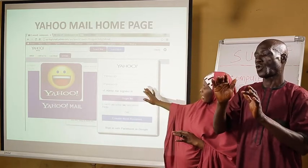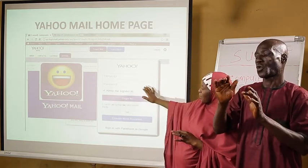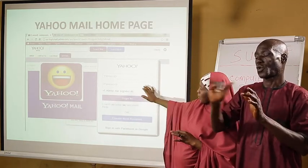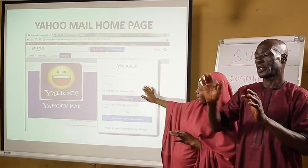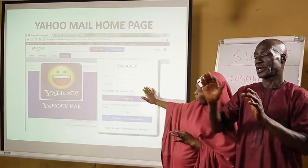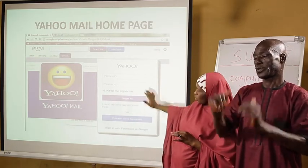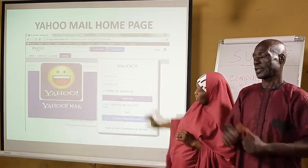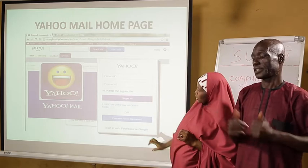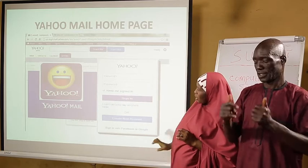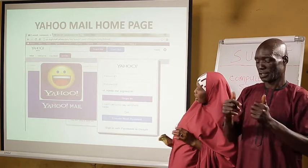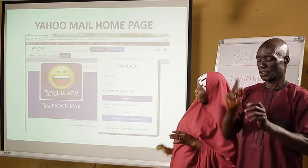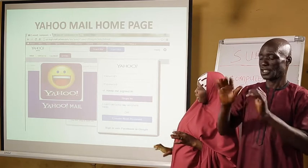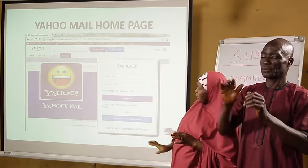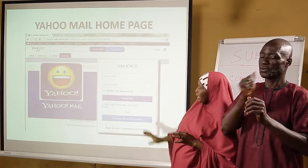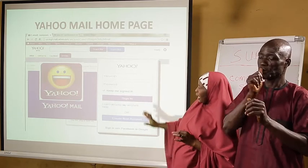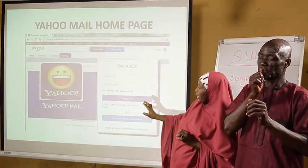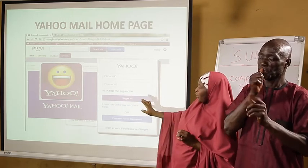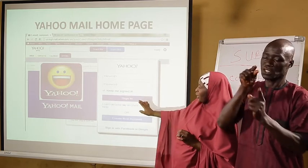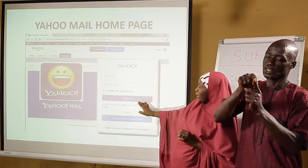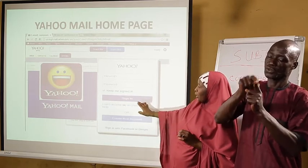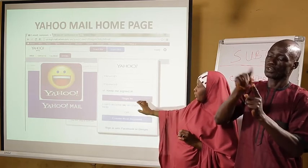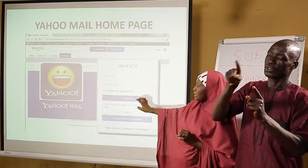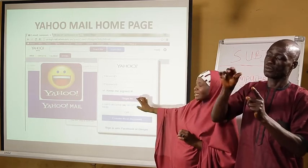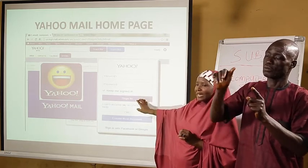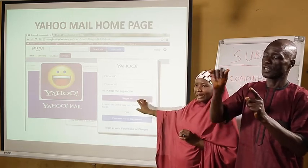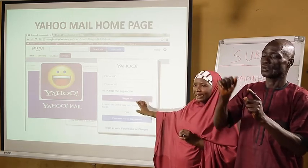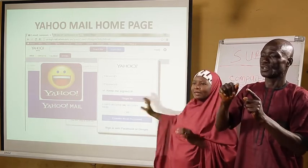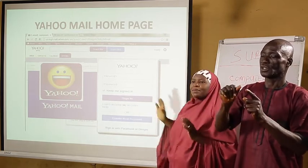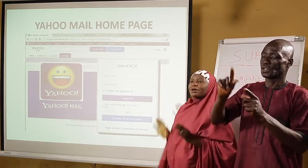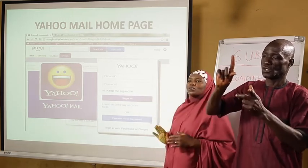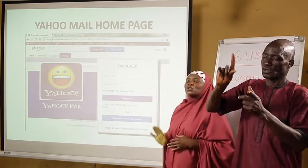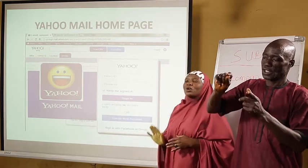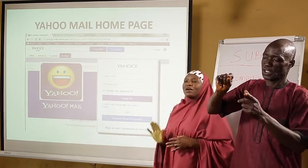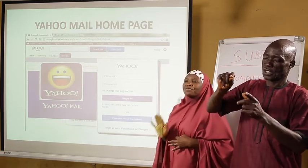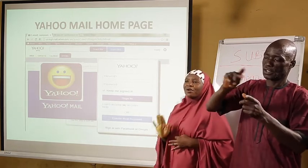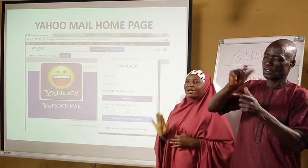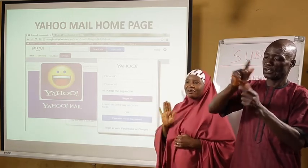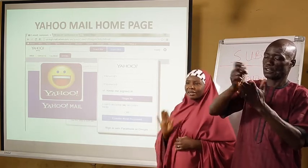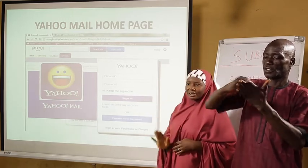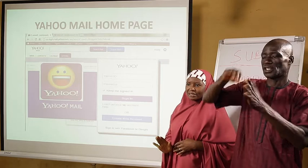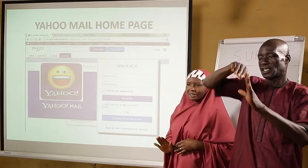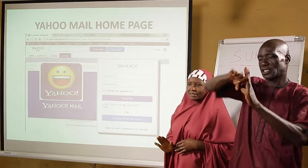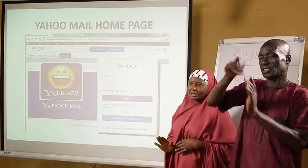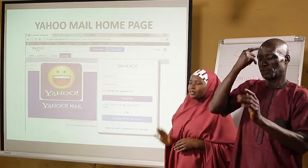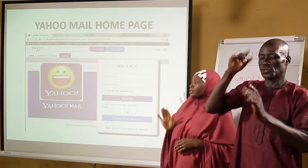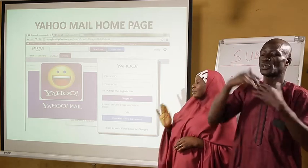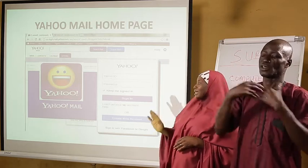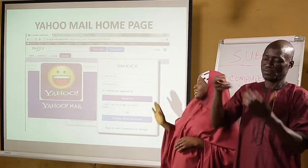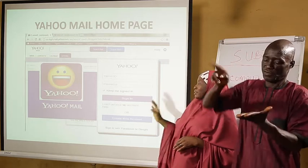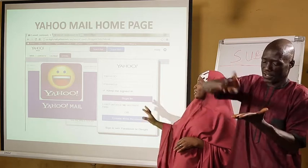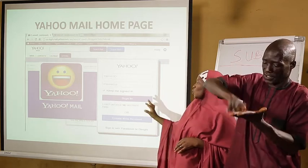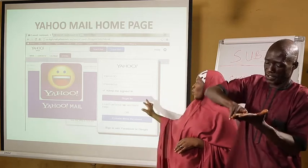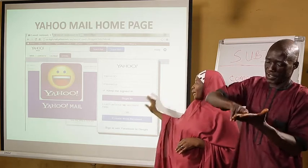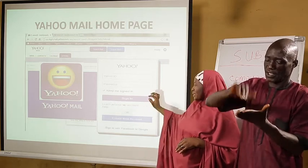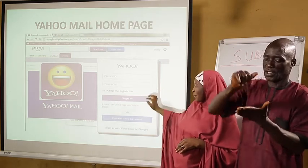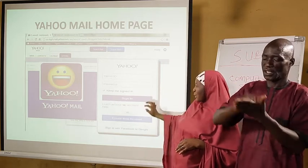you type your password on it, and you click on Sign In because you have already registered. That